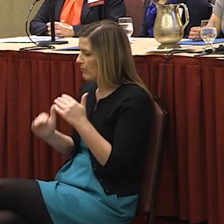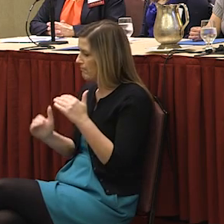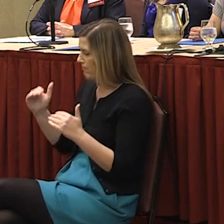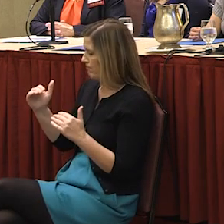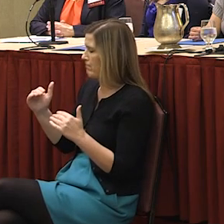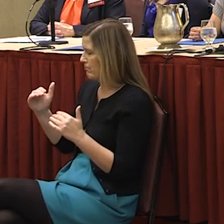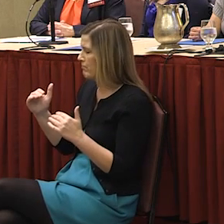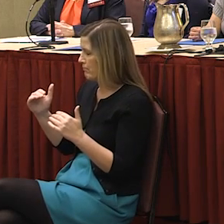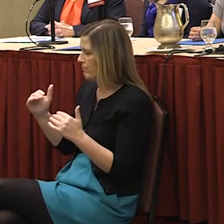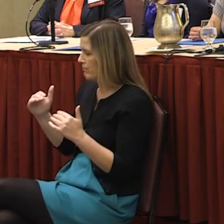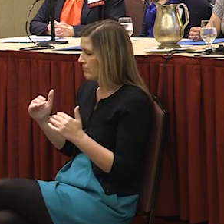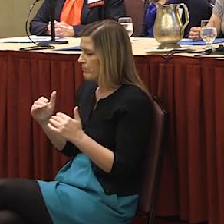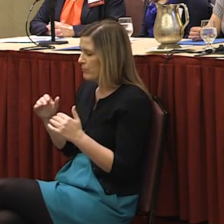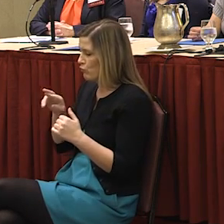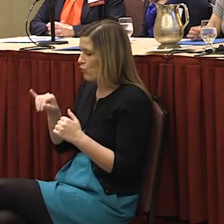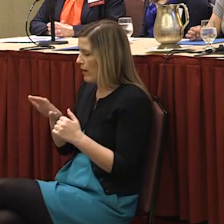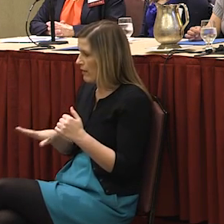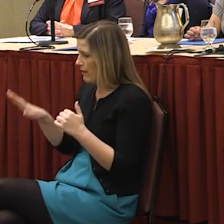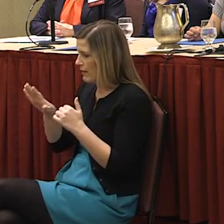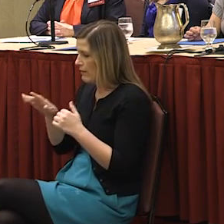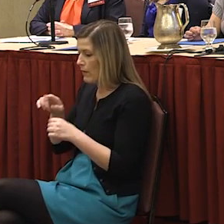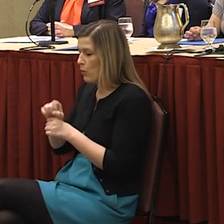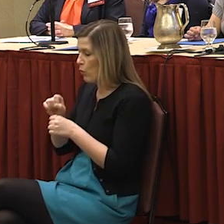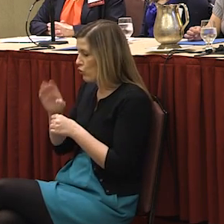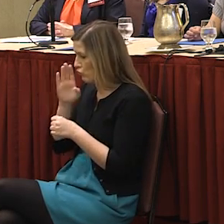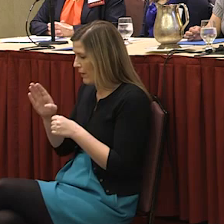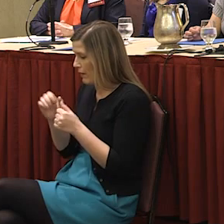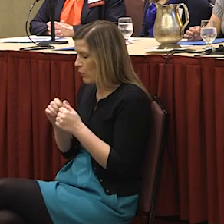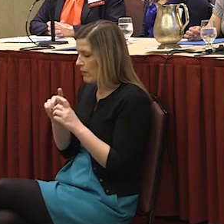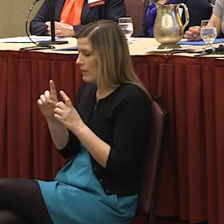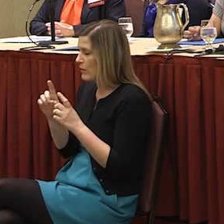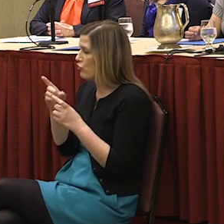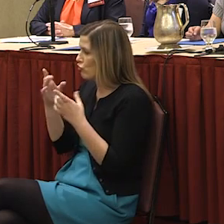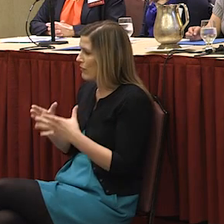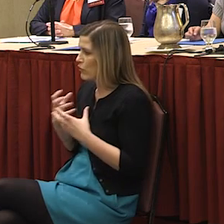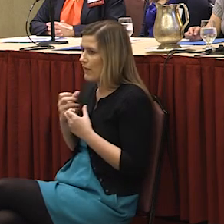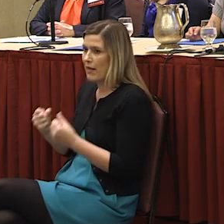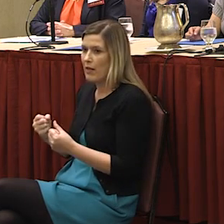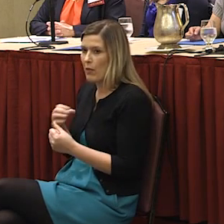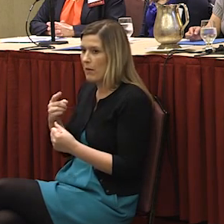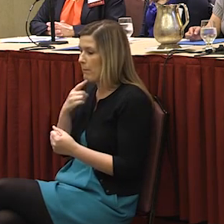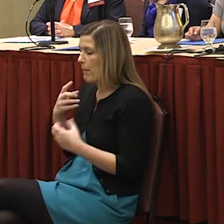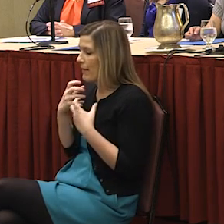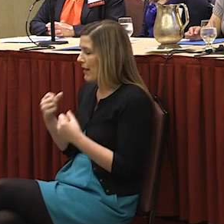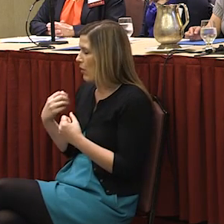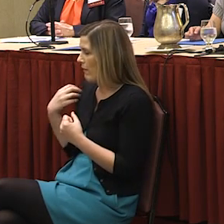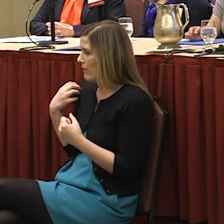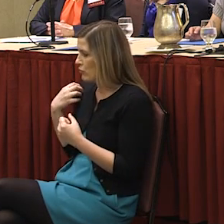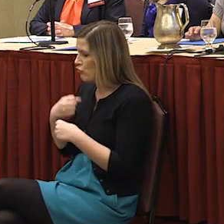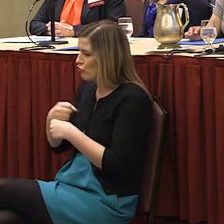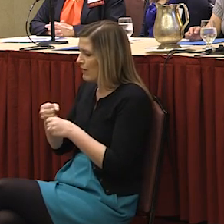Rhode Island. The commission works directly with the Director of Health and public health officials to create policies aimed